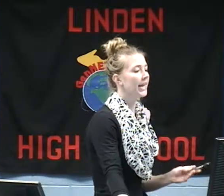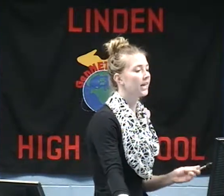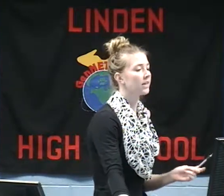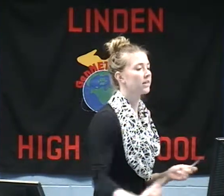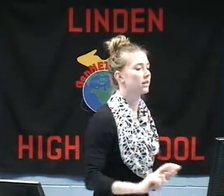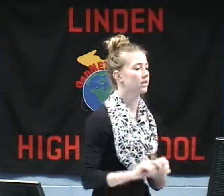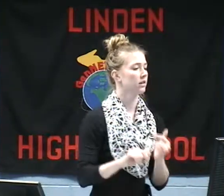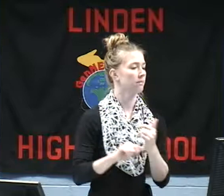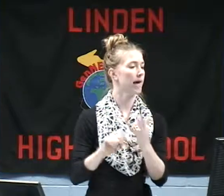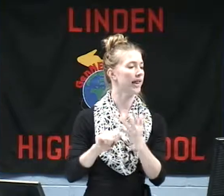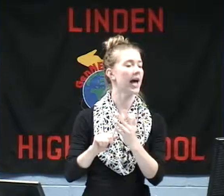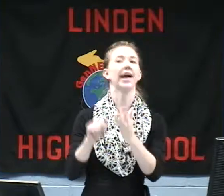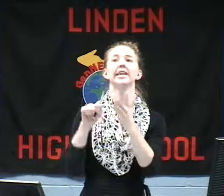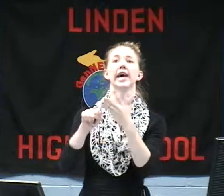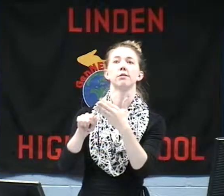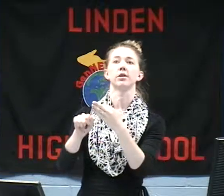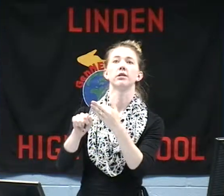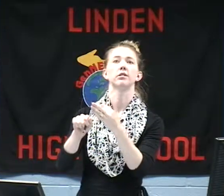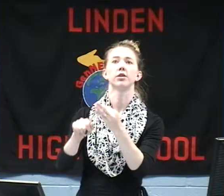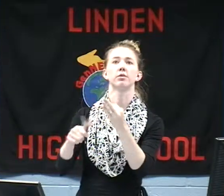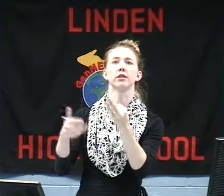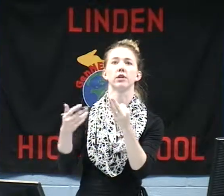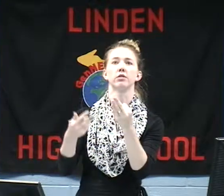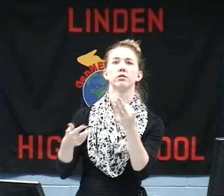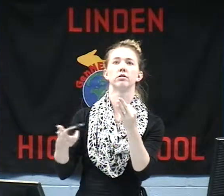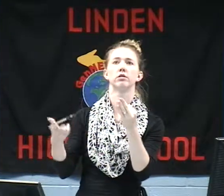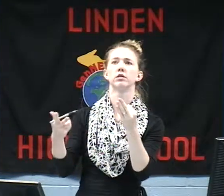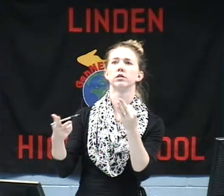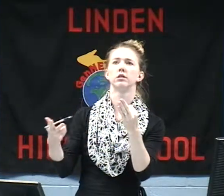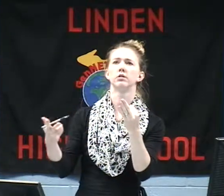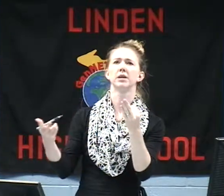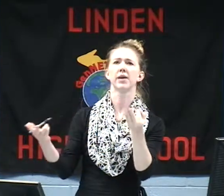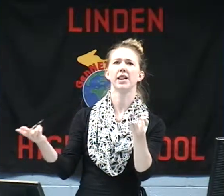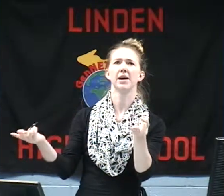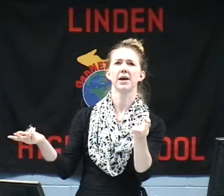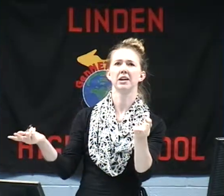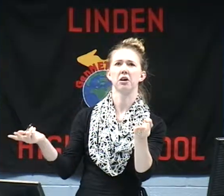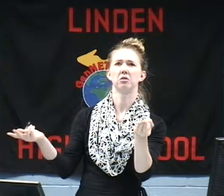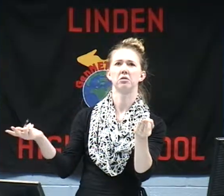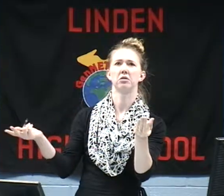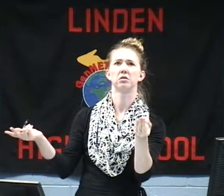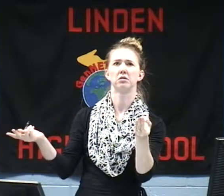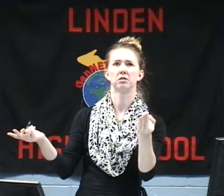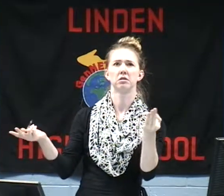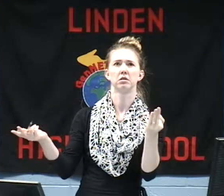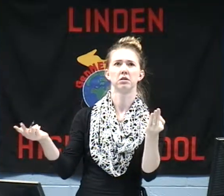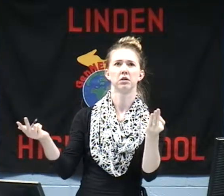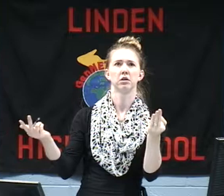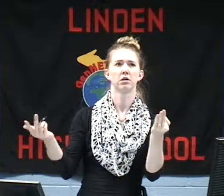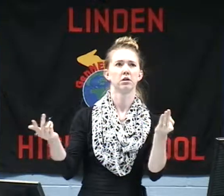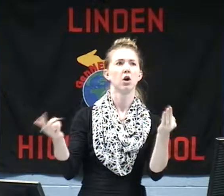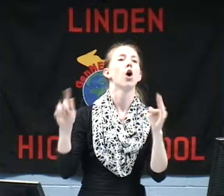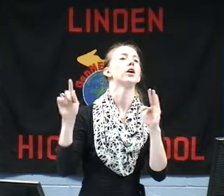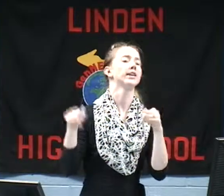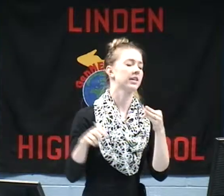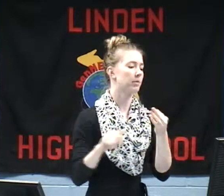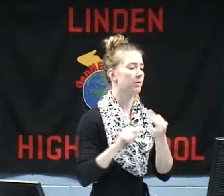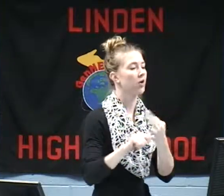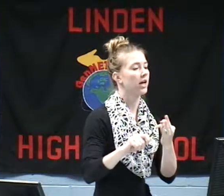Maddie, Bella, and Gabe, the three of you. Where did Bella and Maddie go? Oh yeah, to get the paper. Okay,